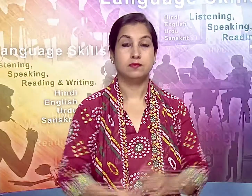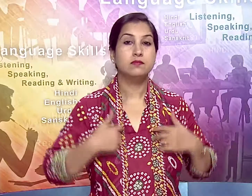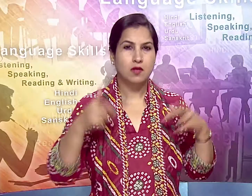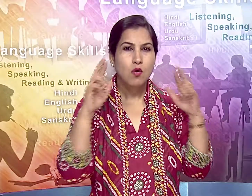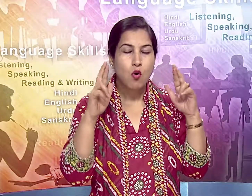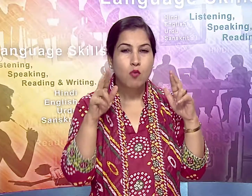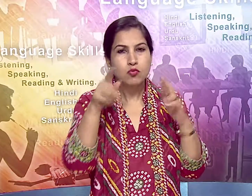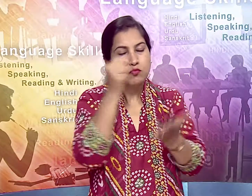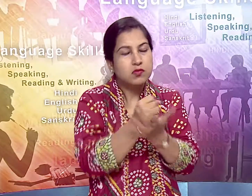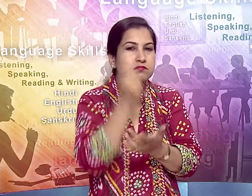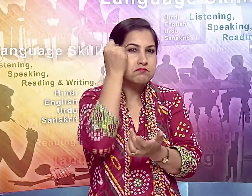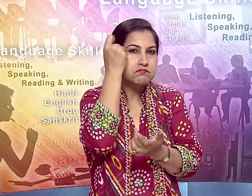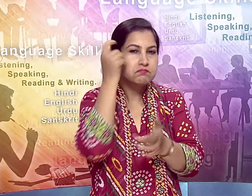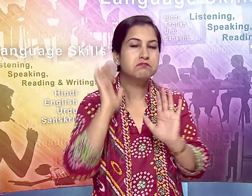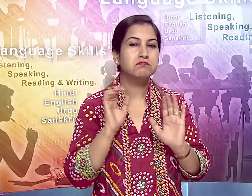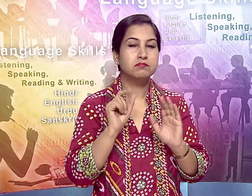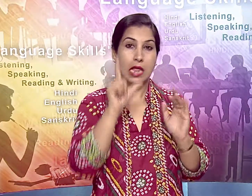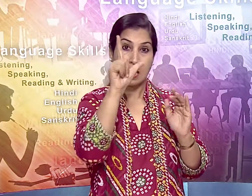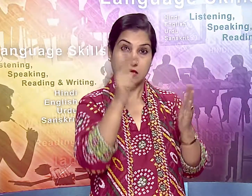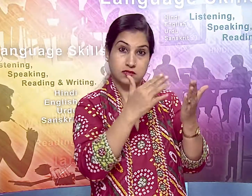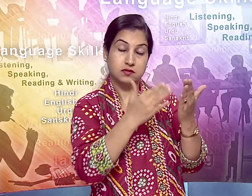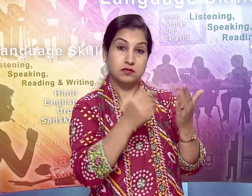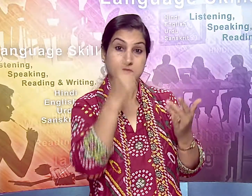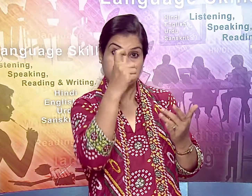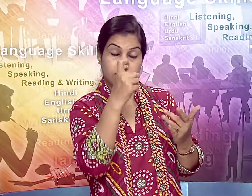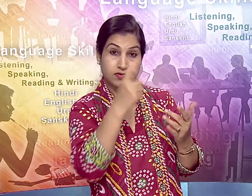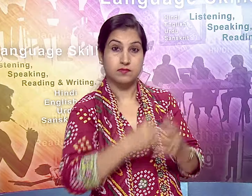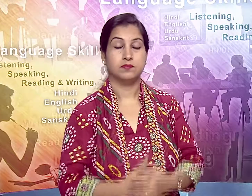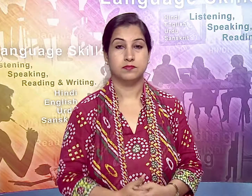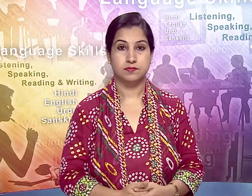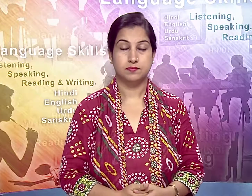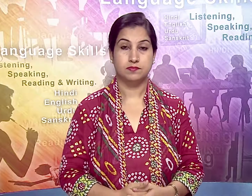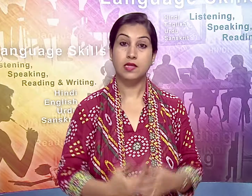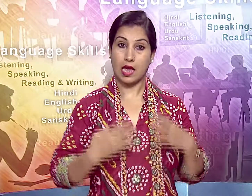I hope you must have understood the lesson 8, Health.